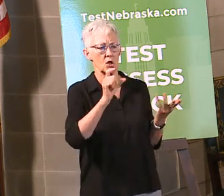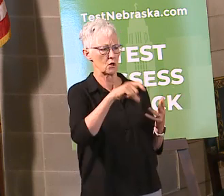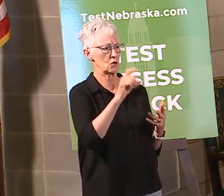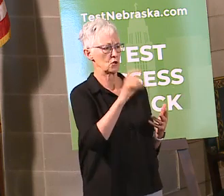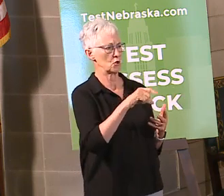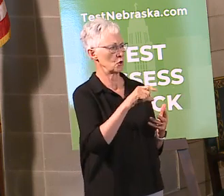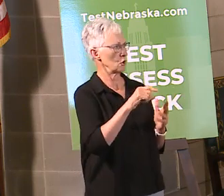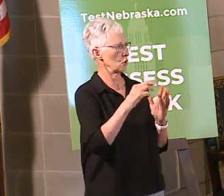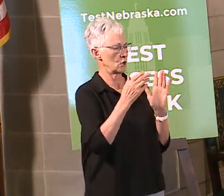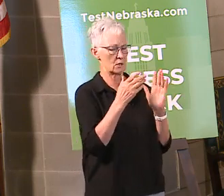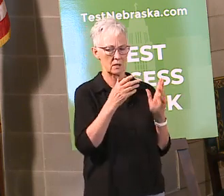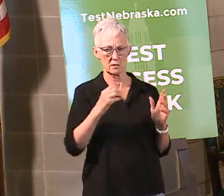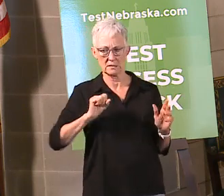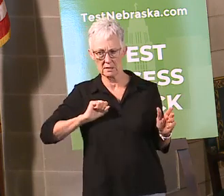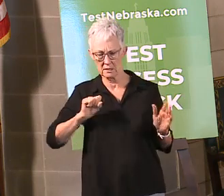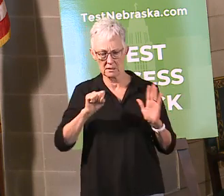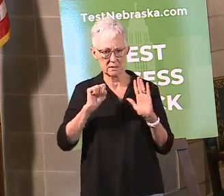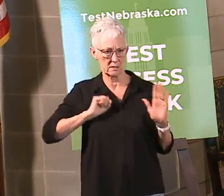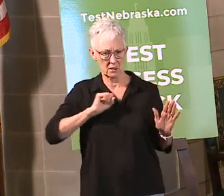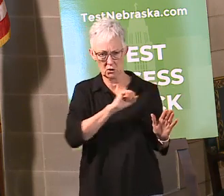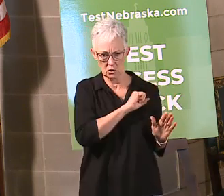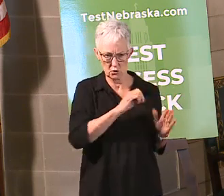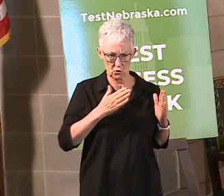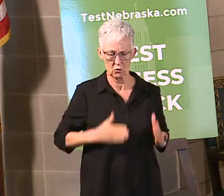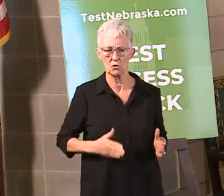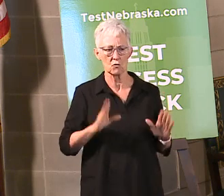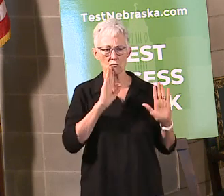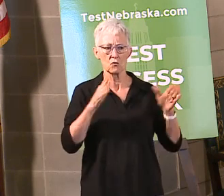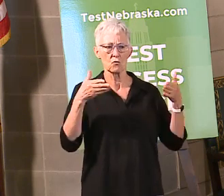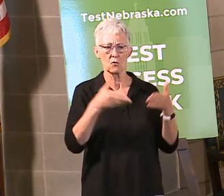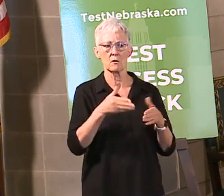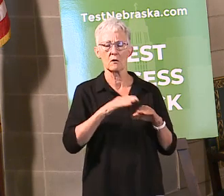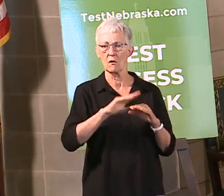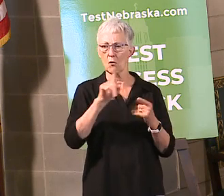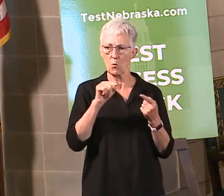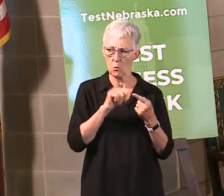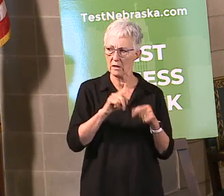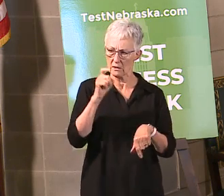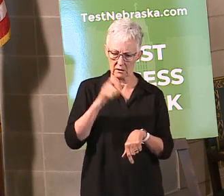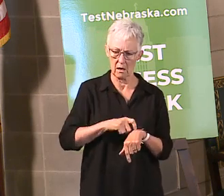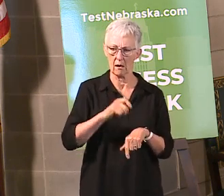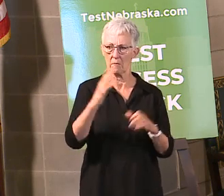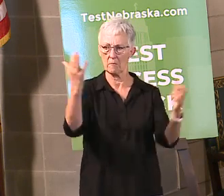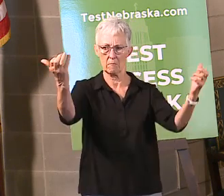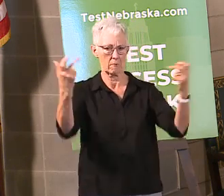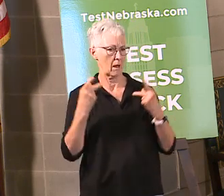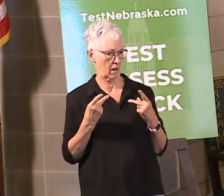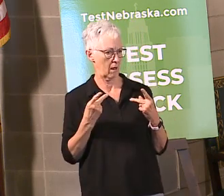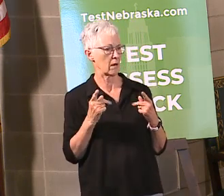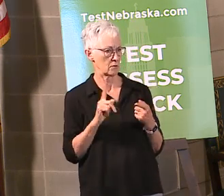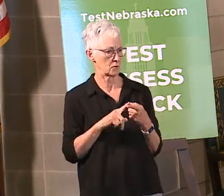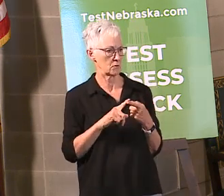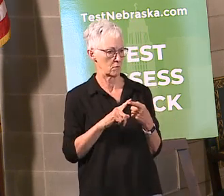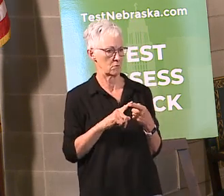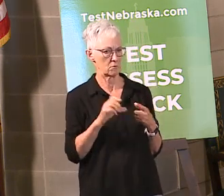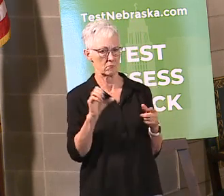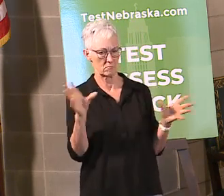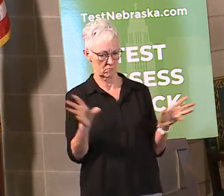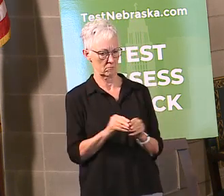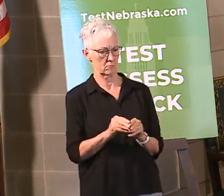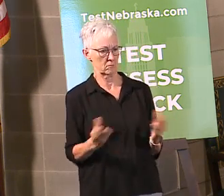back for the rest of the session? Two big issues before this whole pandemic hit: property tax